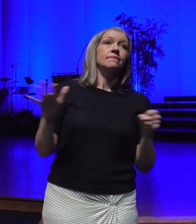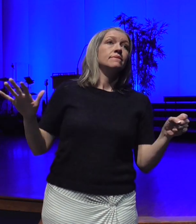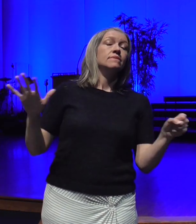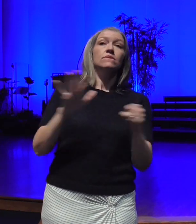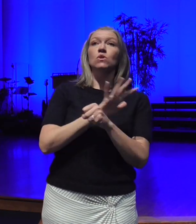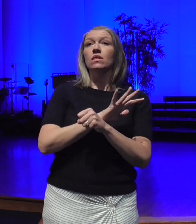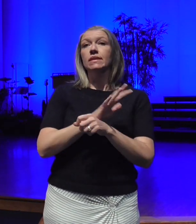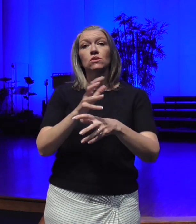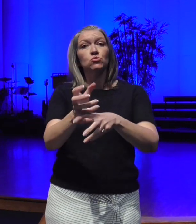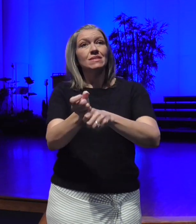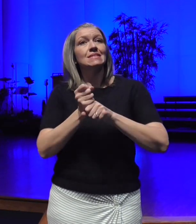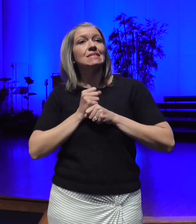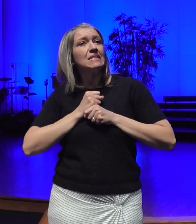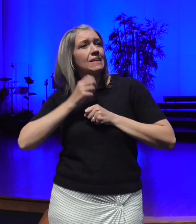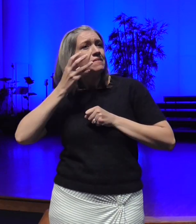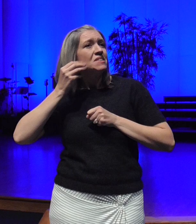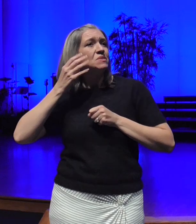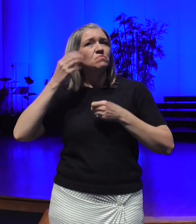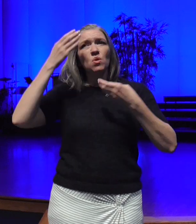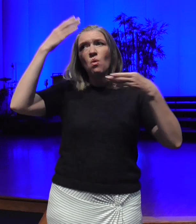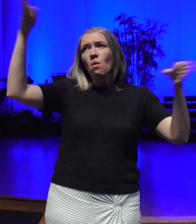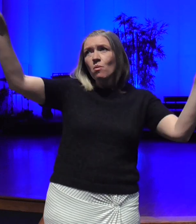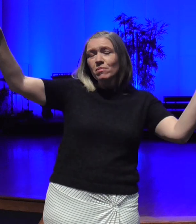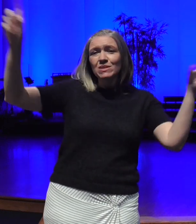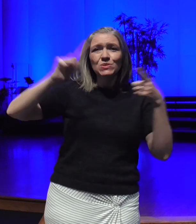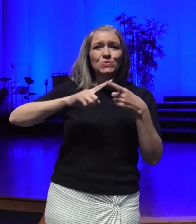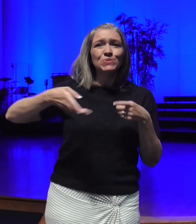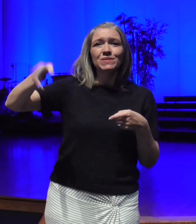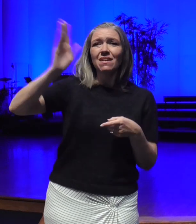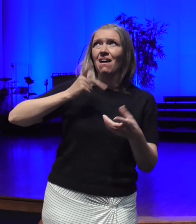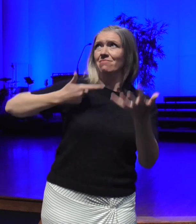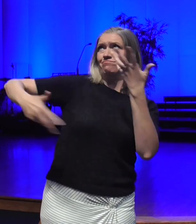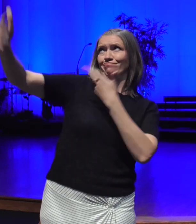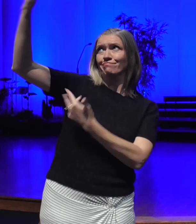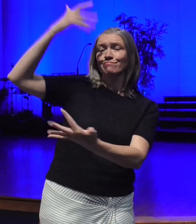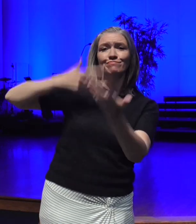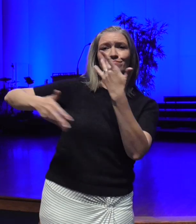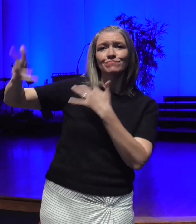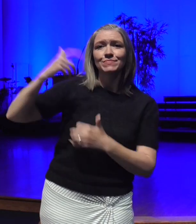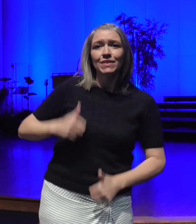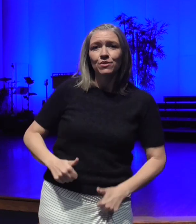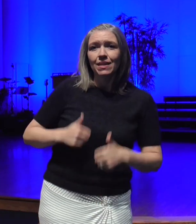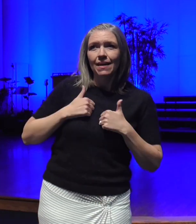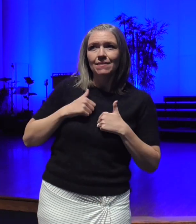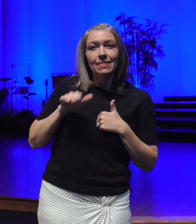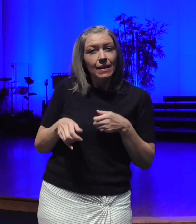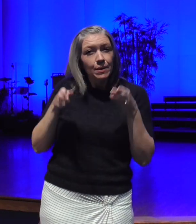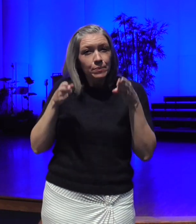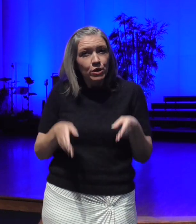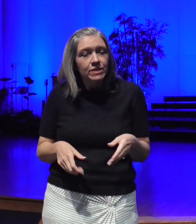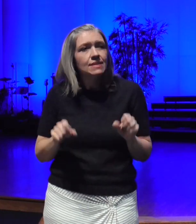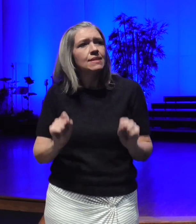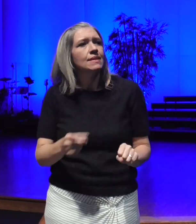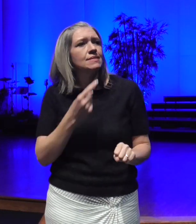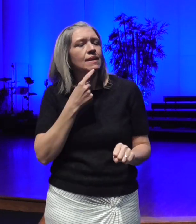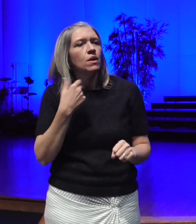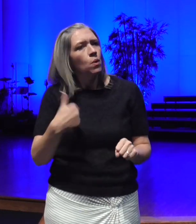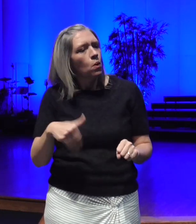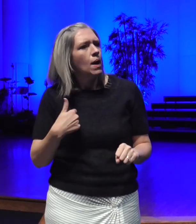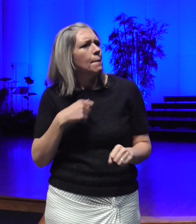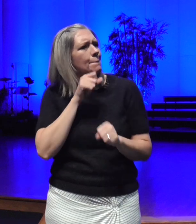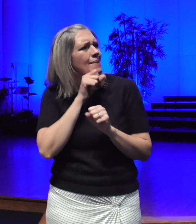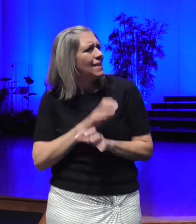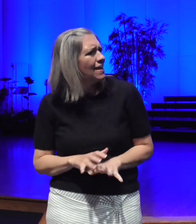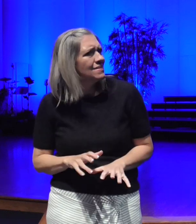in receivership of the good that God is as it expresses through their life is able to say, I'm so blessed.